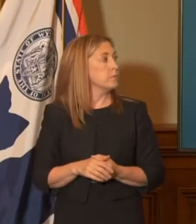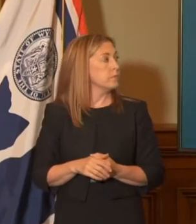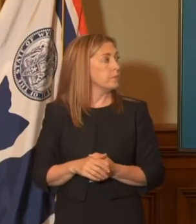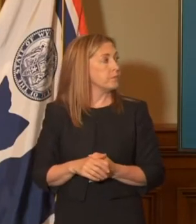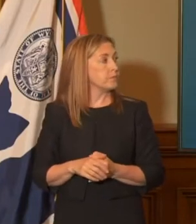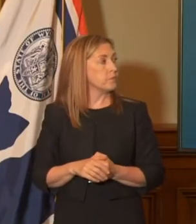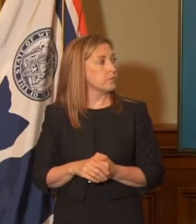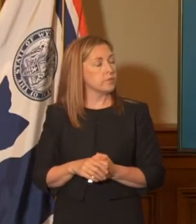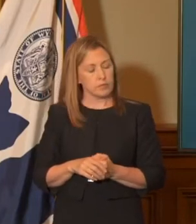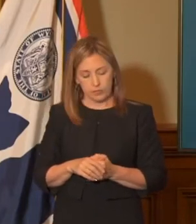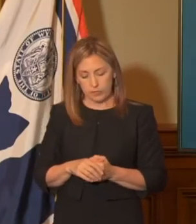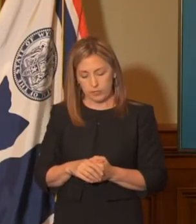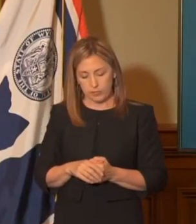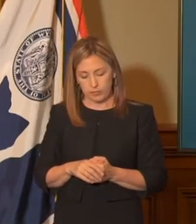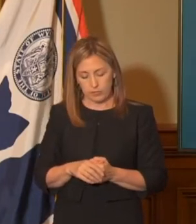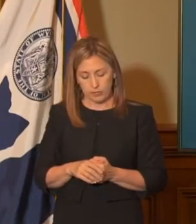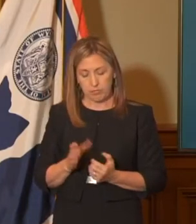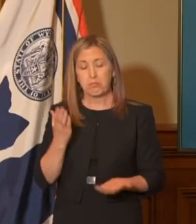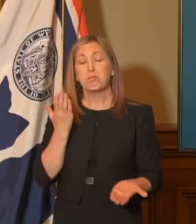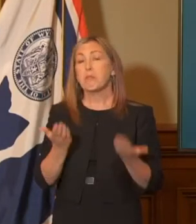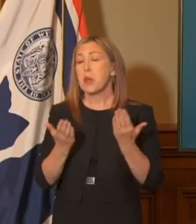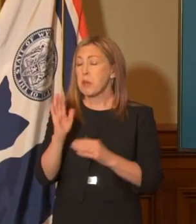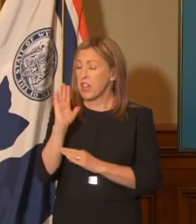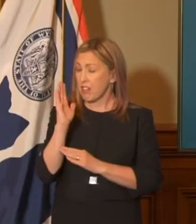There may be some more money on the way.